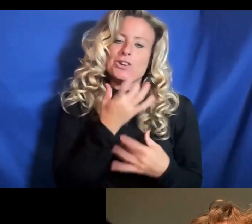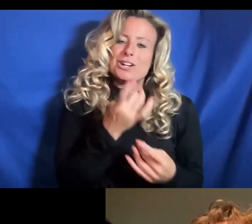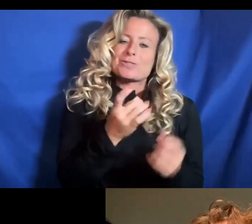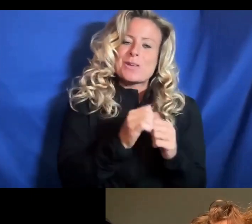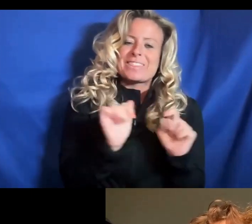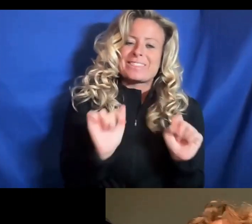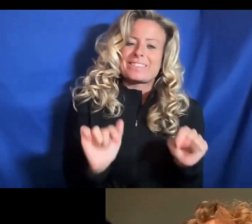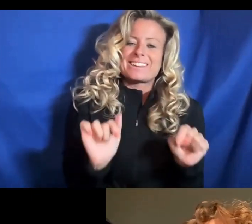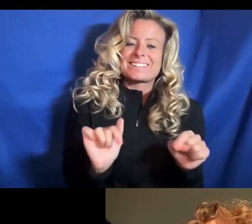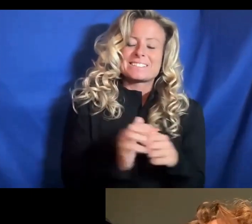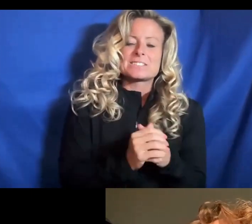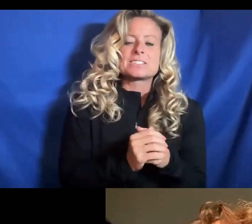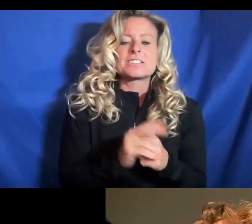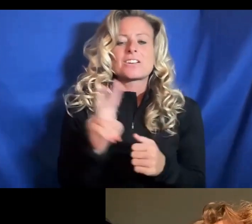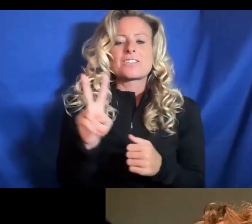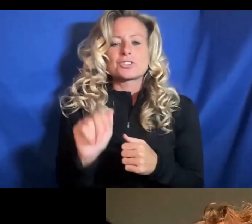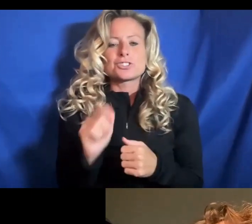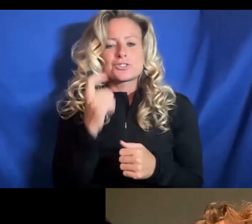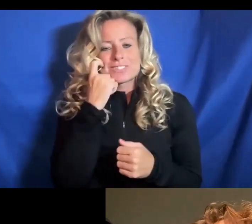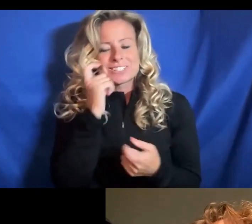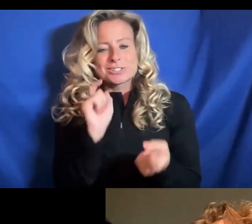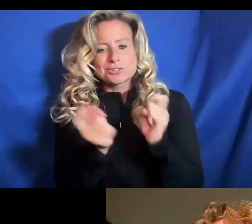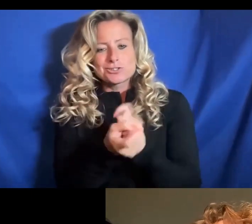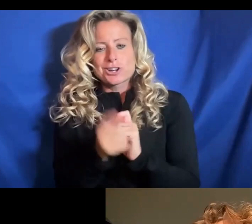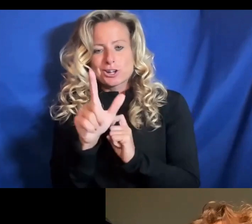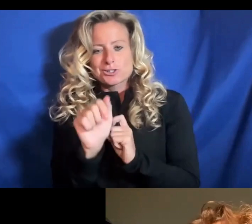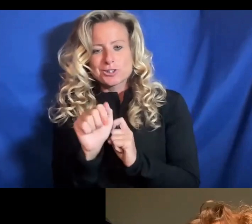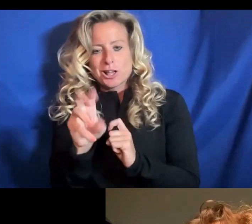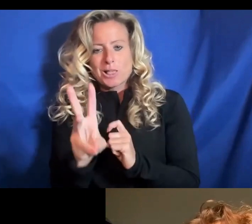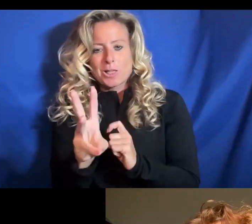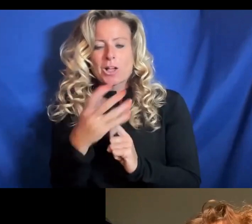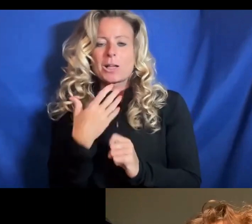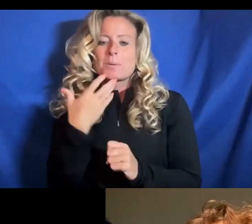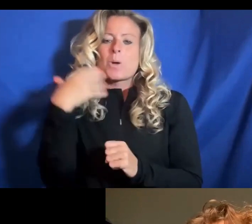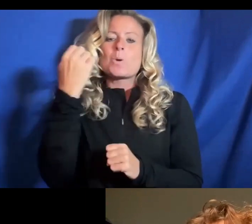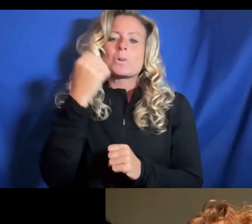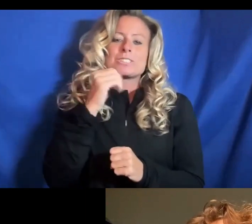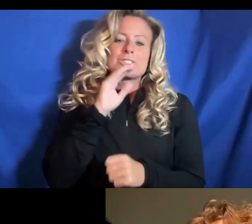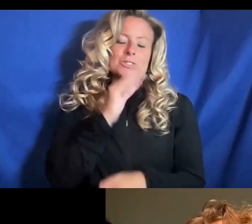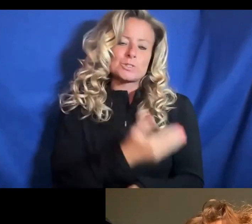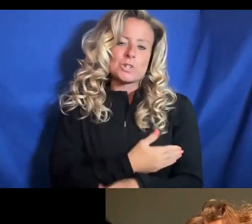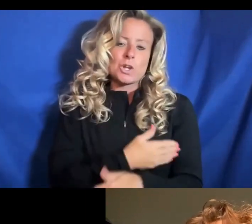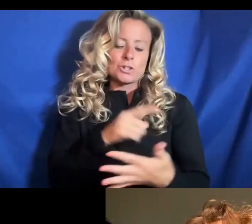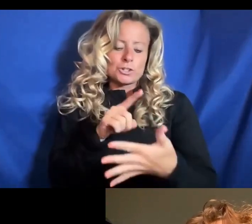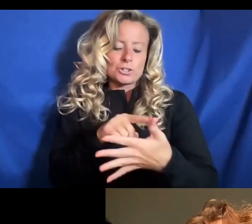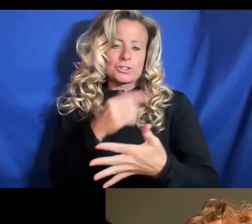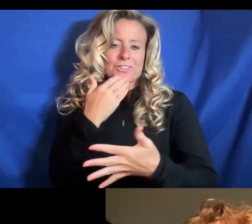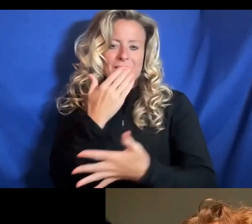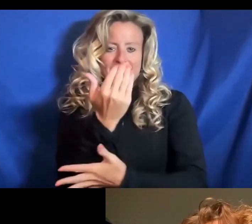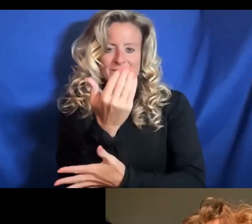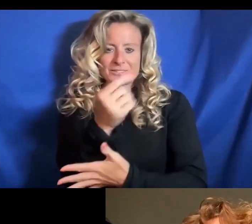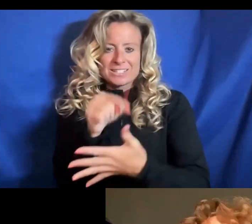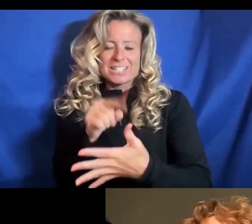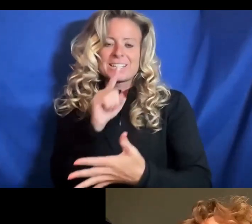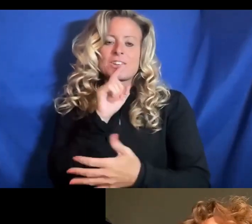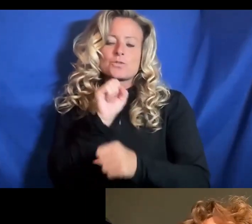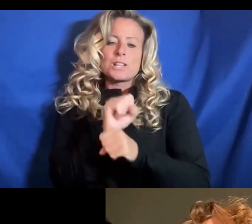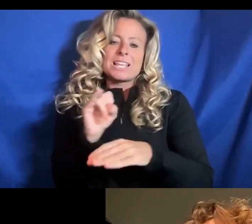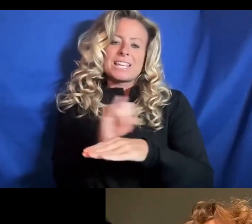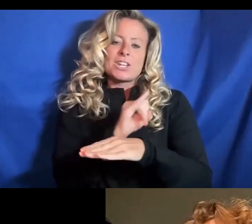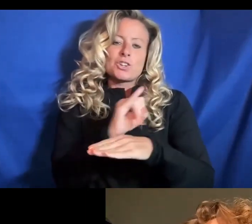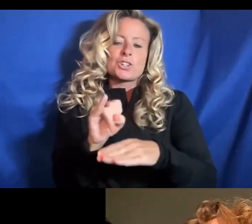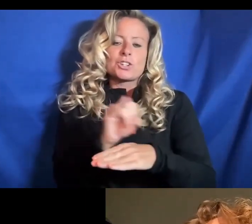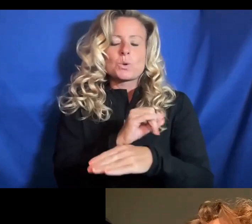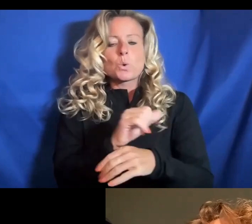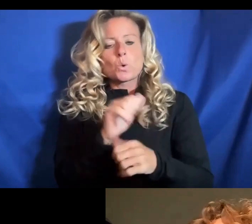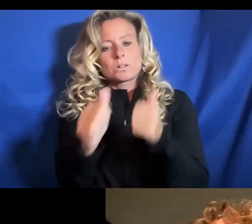it. Actually, Virginia just changed the laws, and my oldest daughter can officially start interning or apprenticing